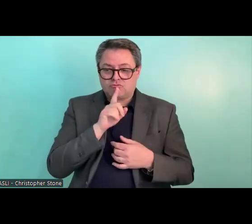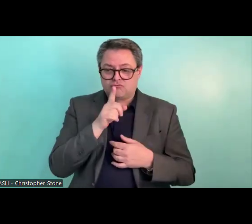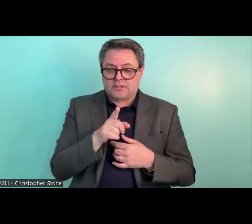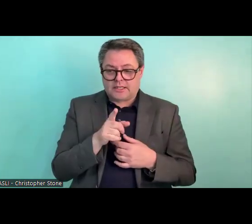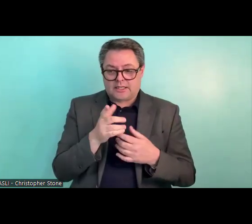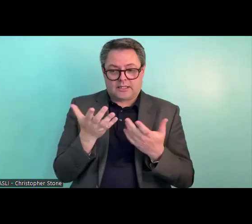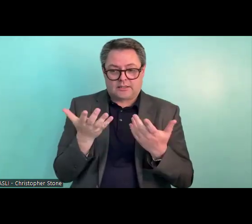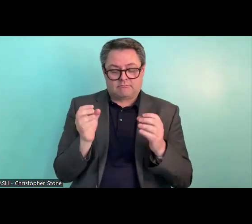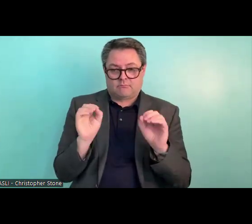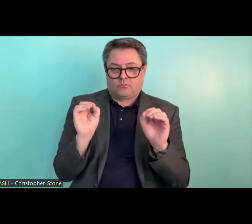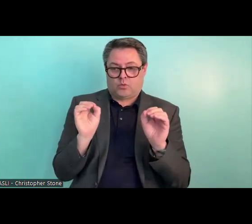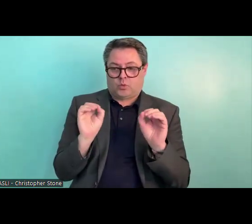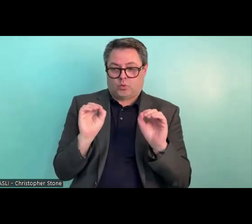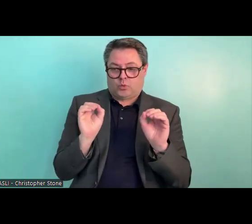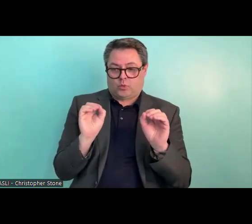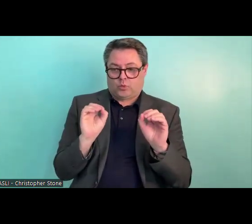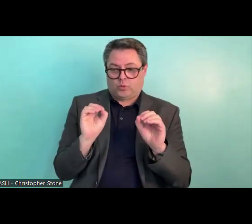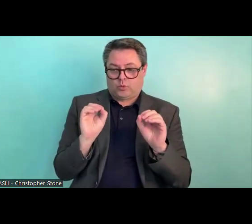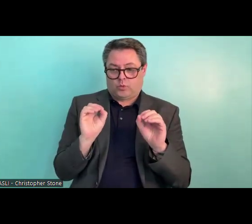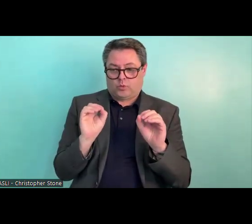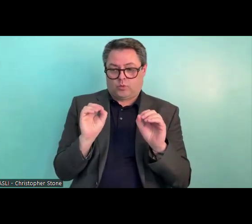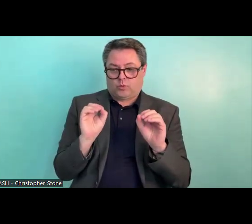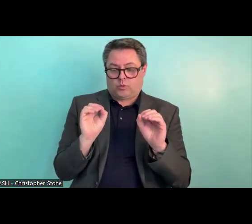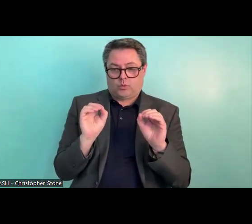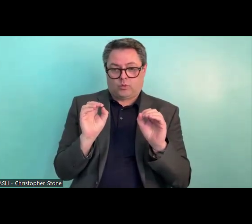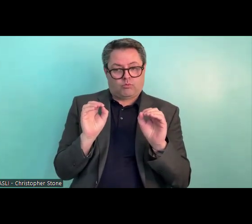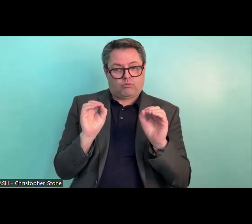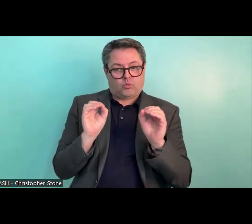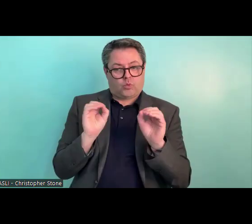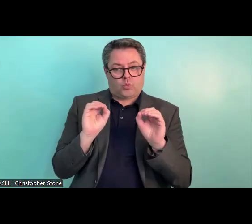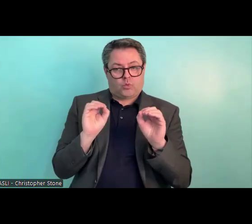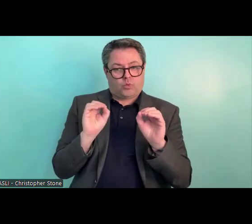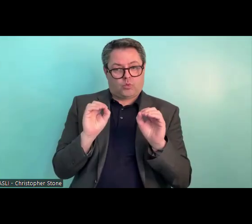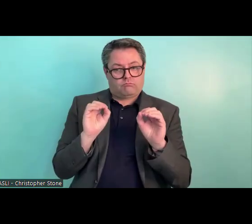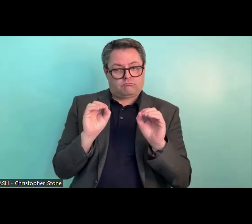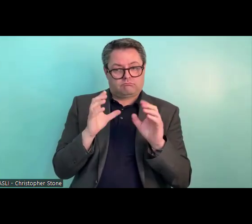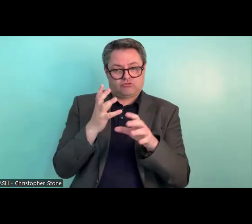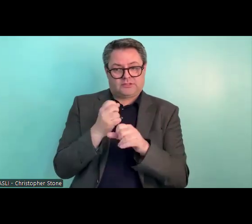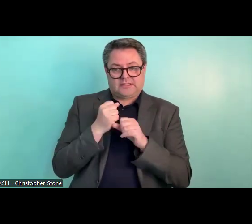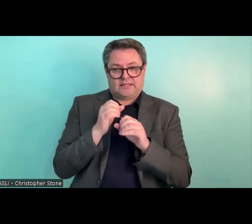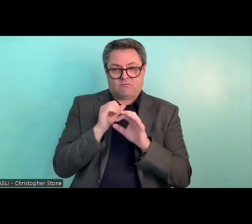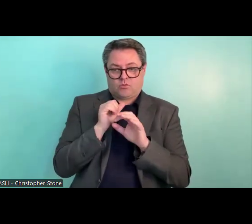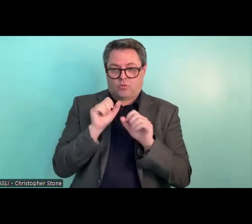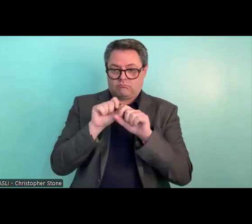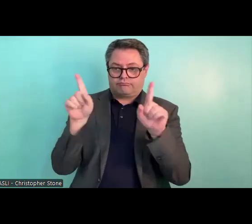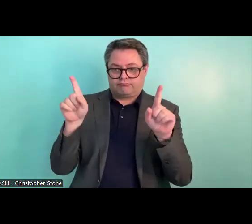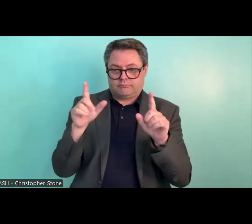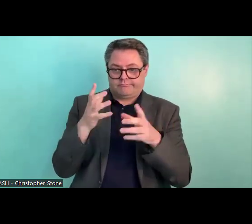the financial budget, etc., etc. If people haven't had the opportunity to read these, it feels to me that there's